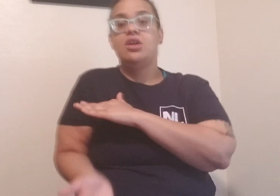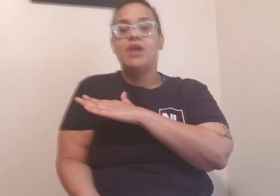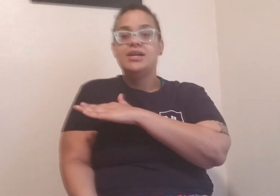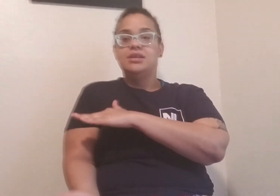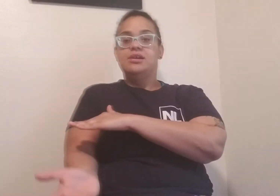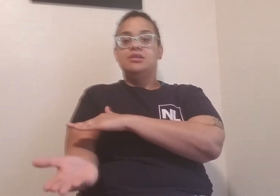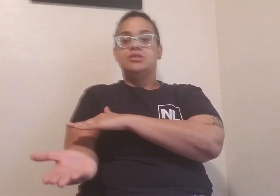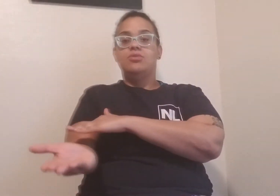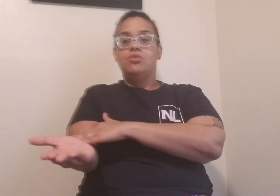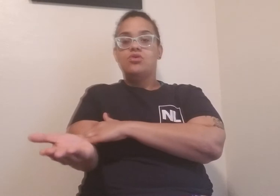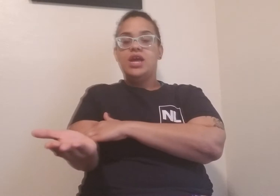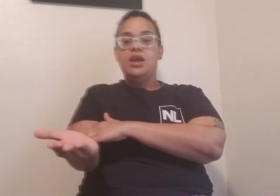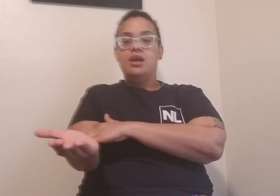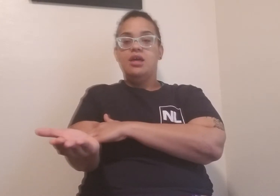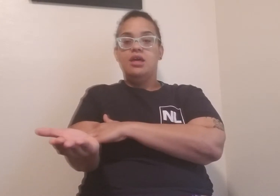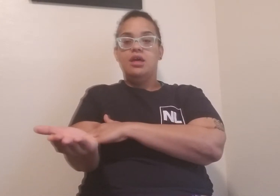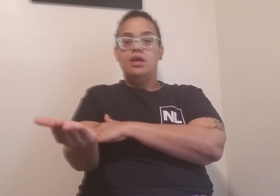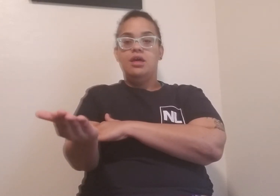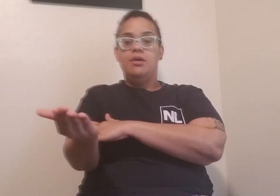sunrise. So morning,